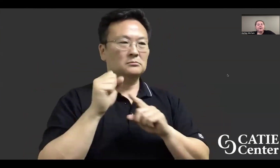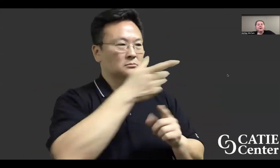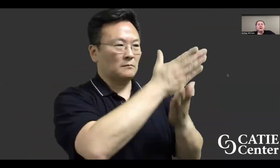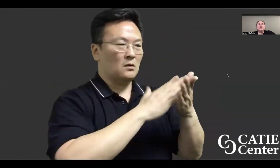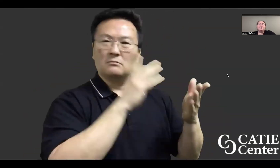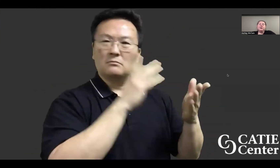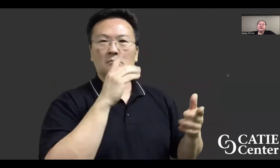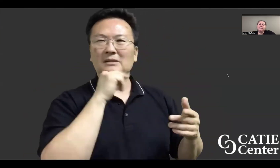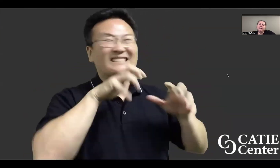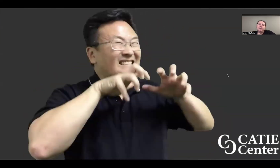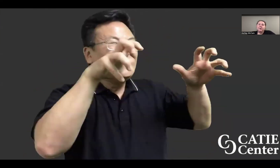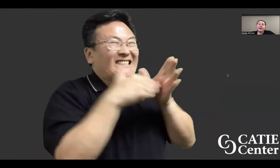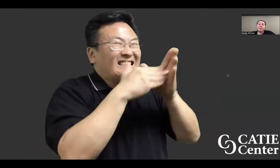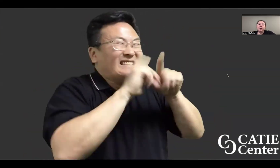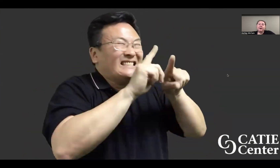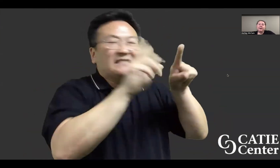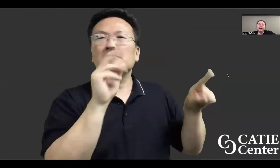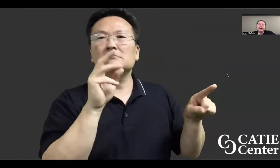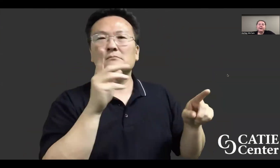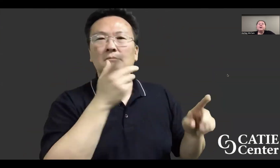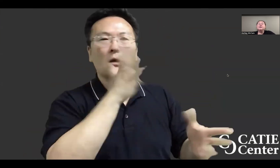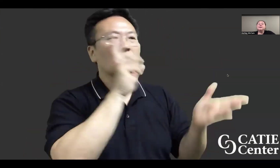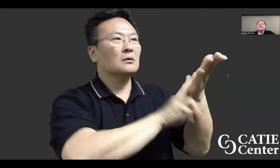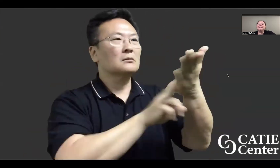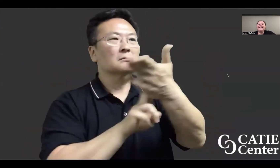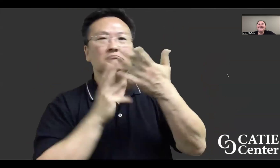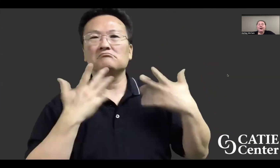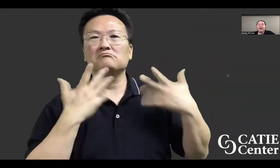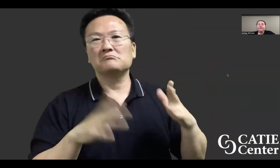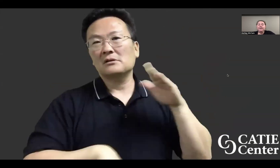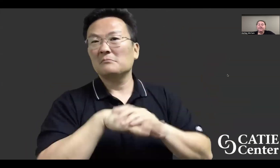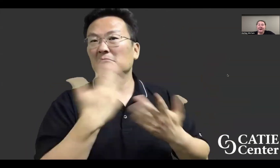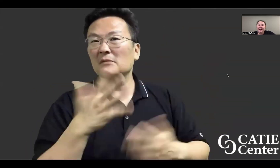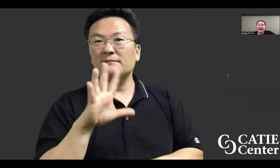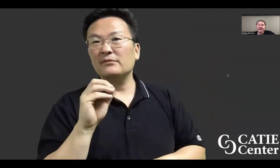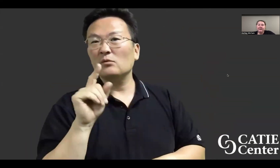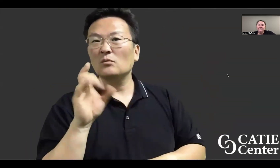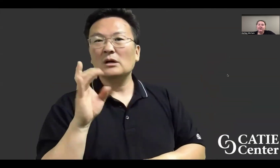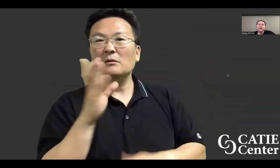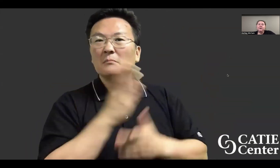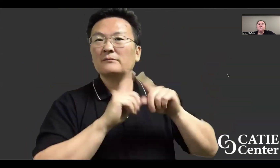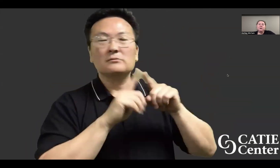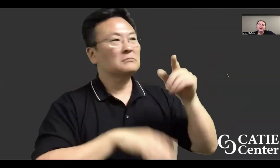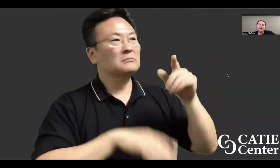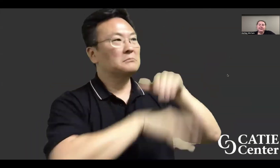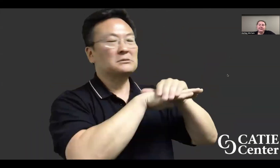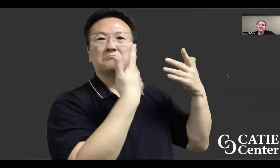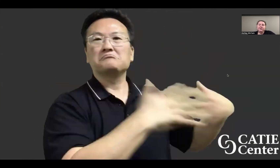However, the operating system for Apple products does not have this variety. You are limited